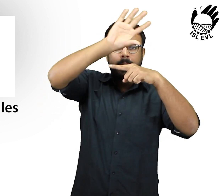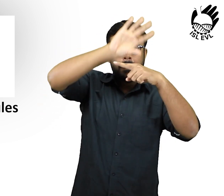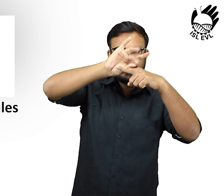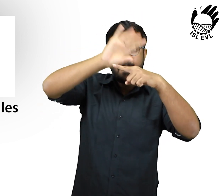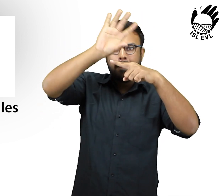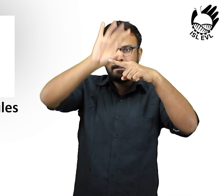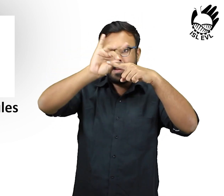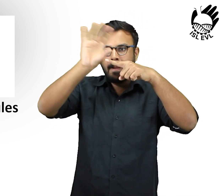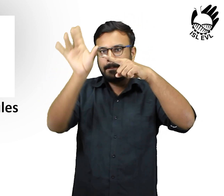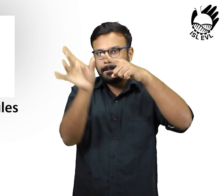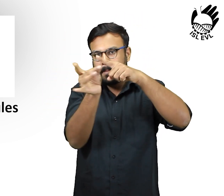together